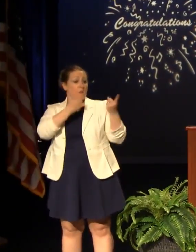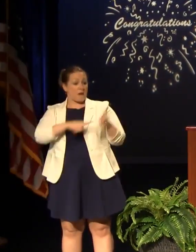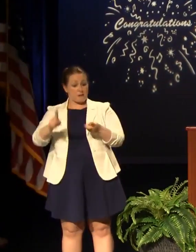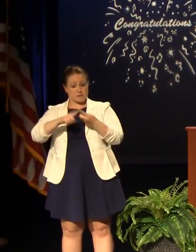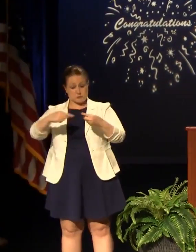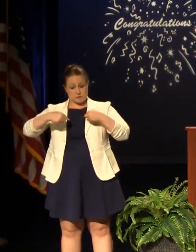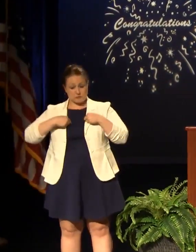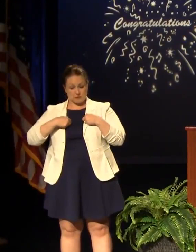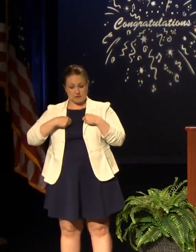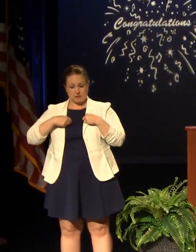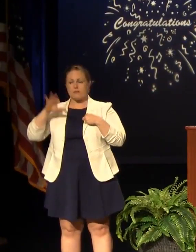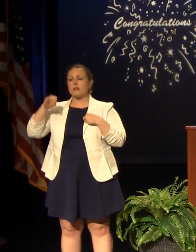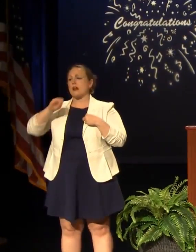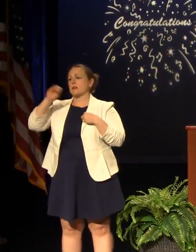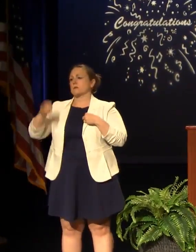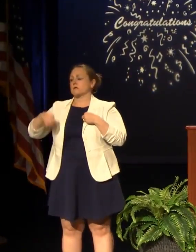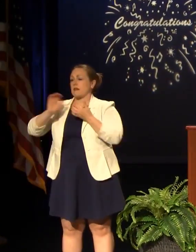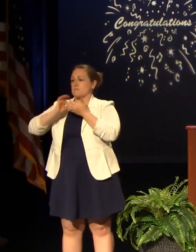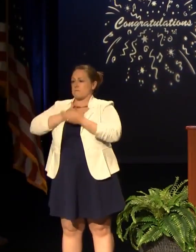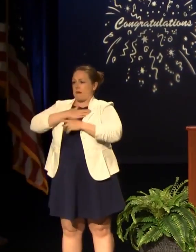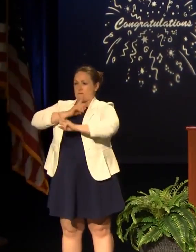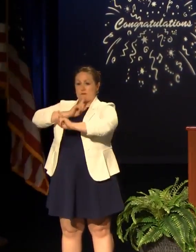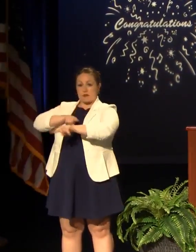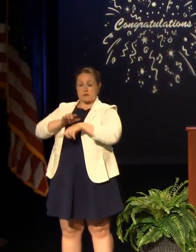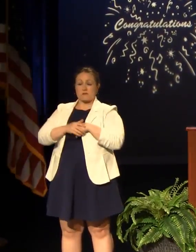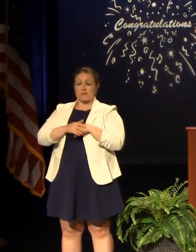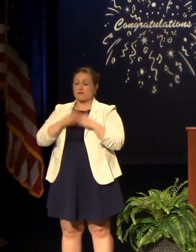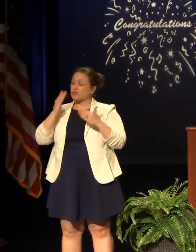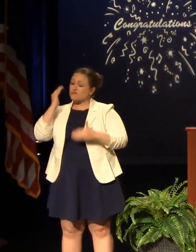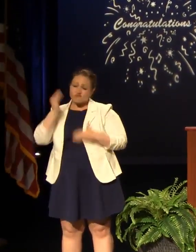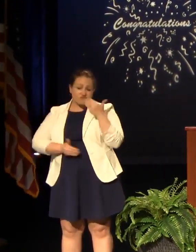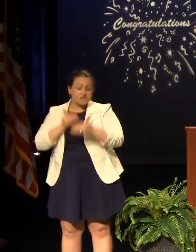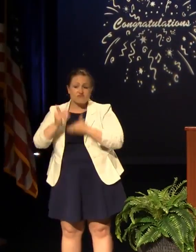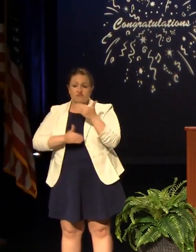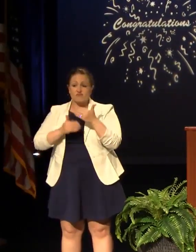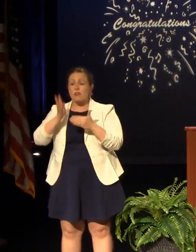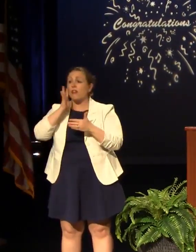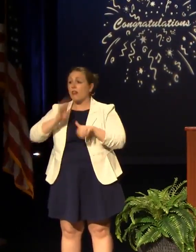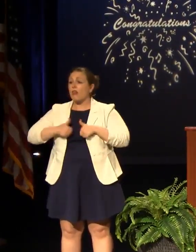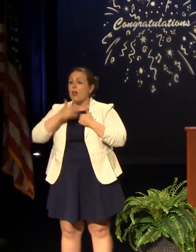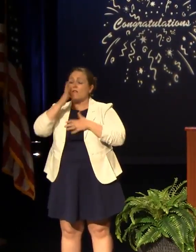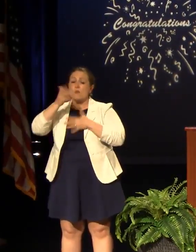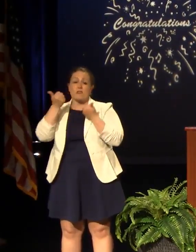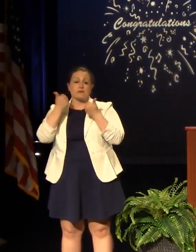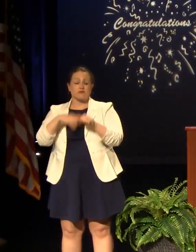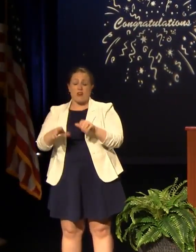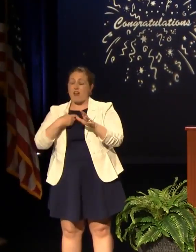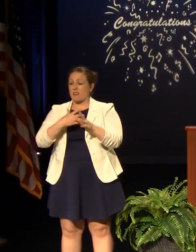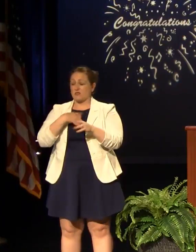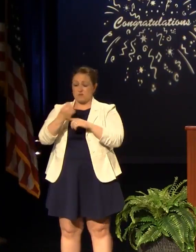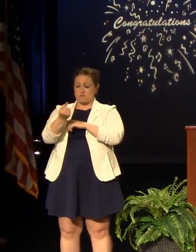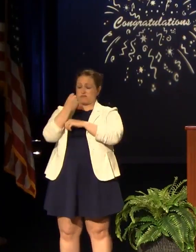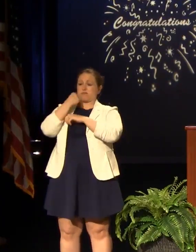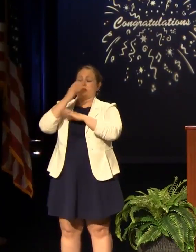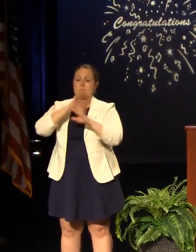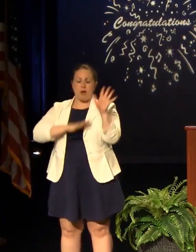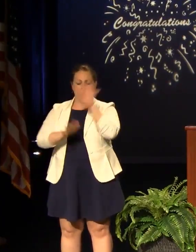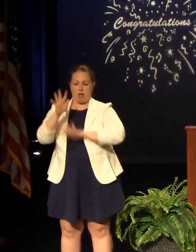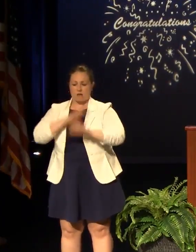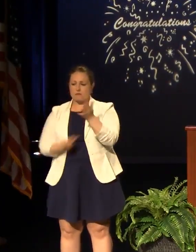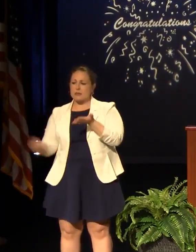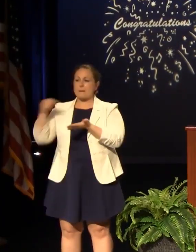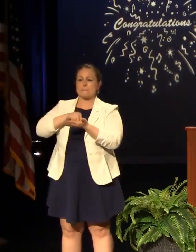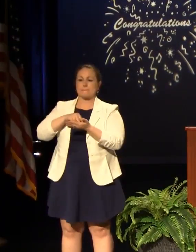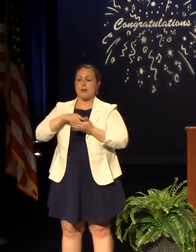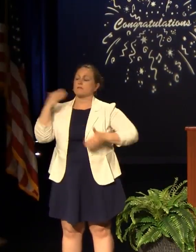it. Roll with the tide. Life will try to knock you down. Take the hits and stand back up in stride. Don't get